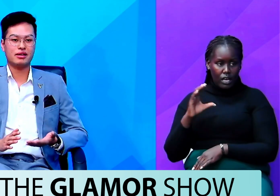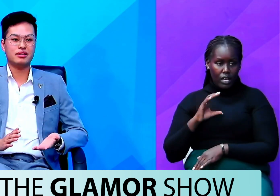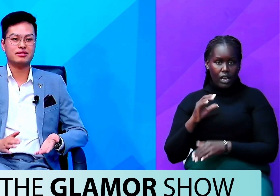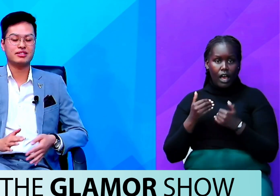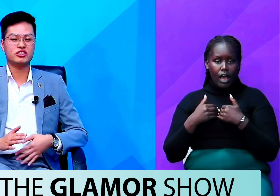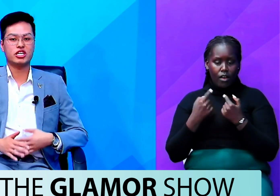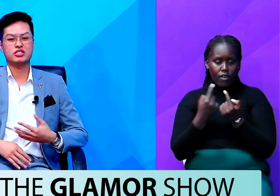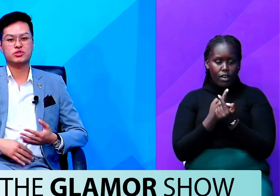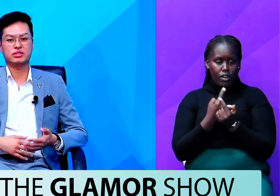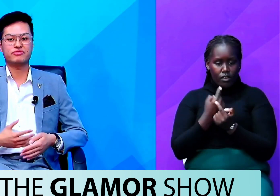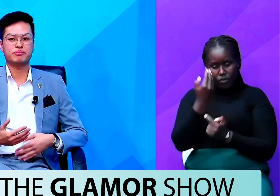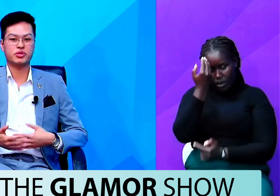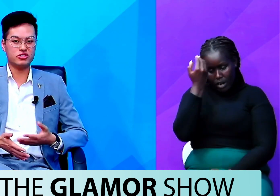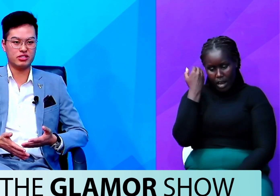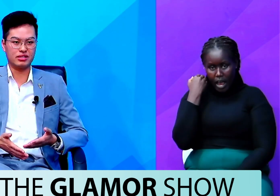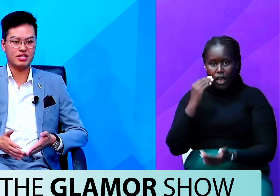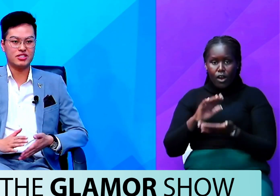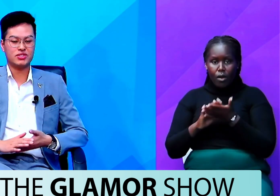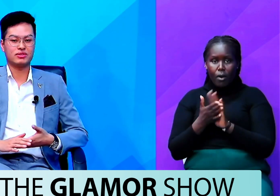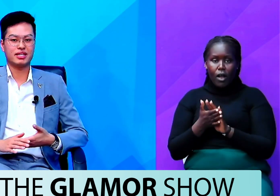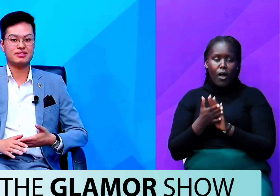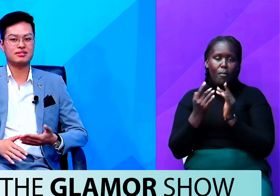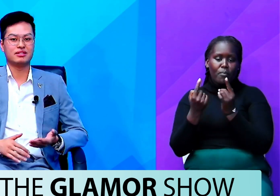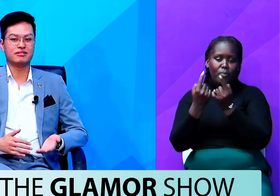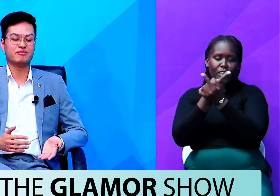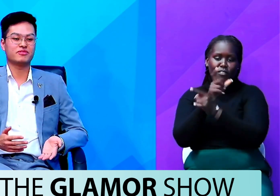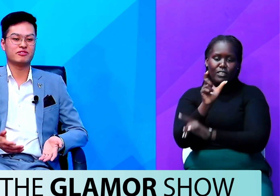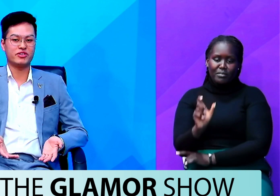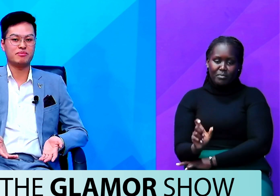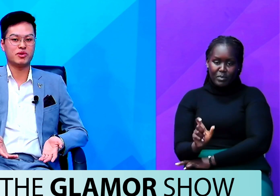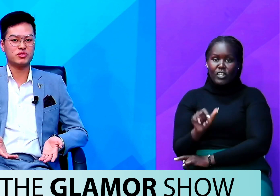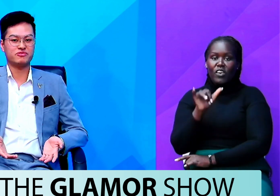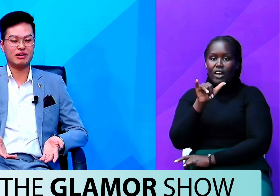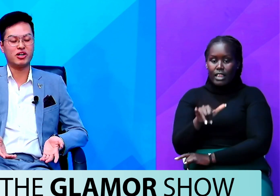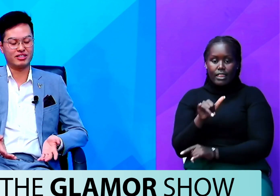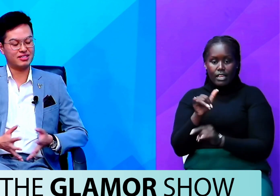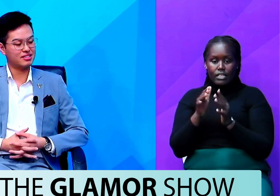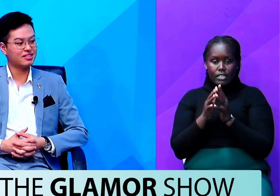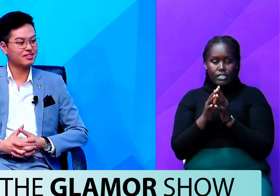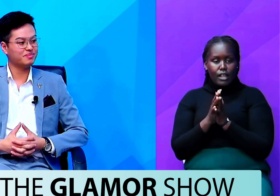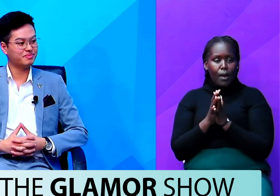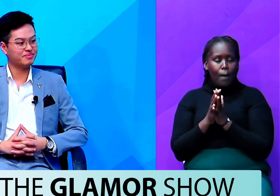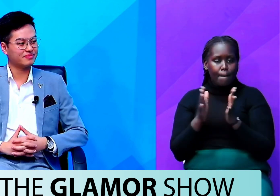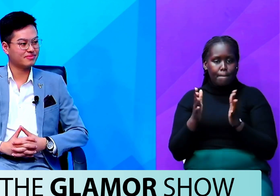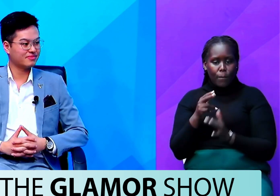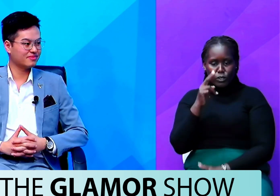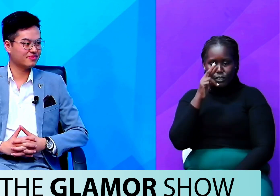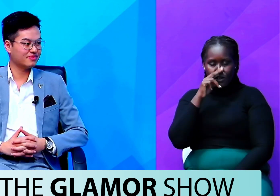hair, they change to different person. So that's the very most fun part.